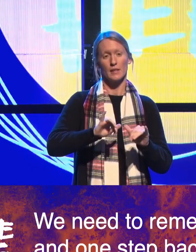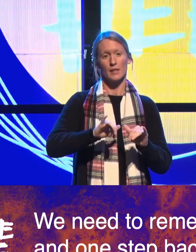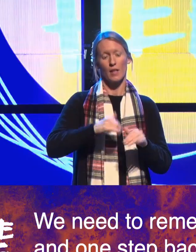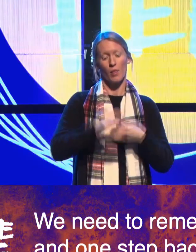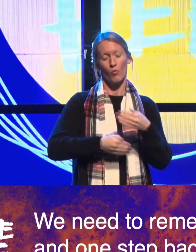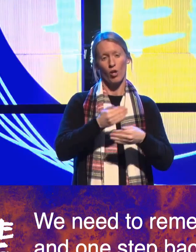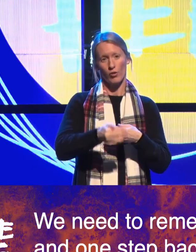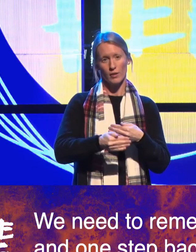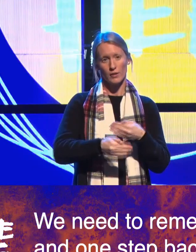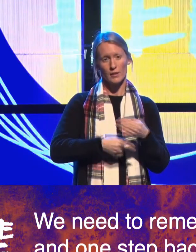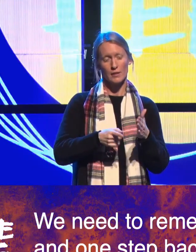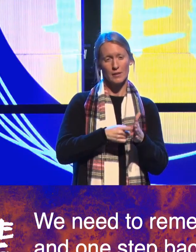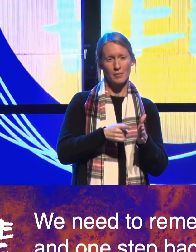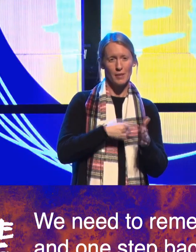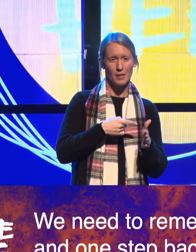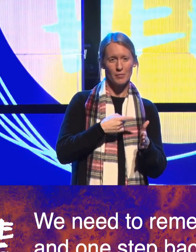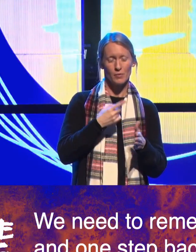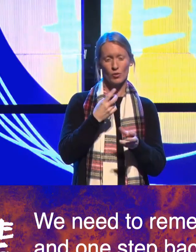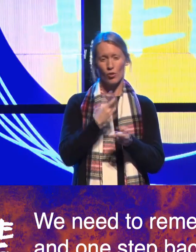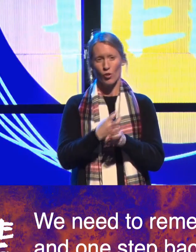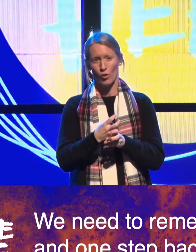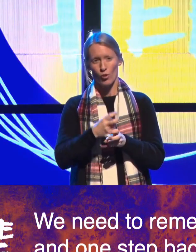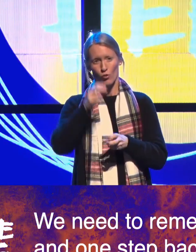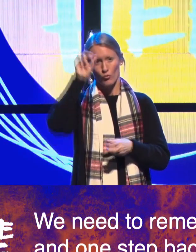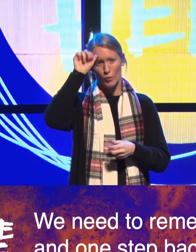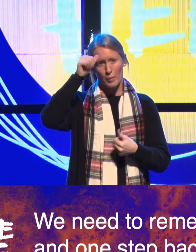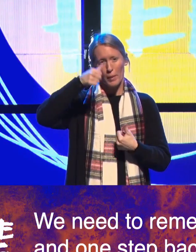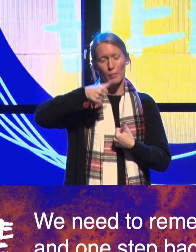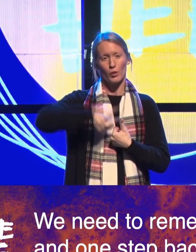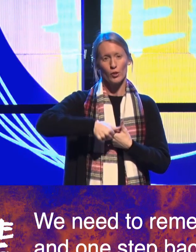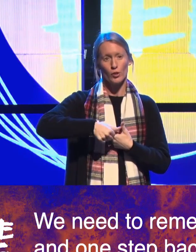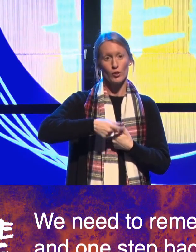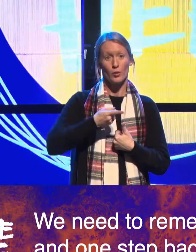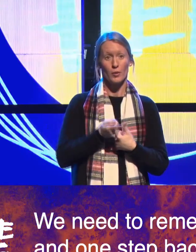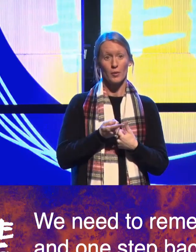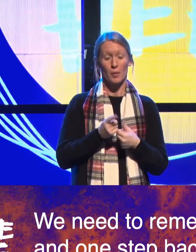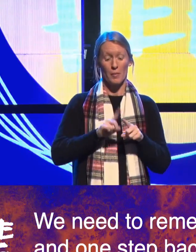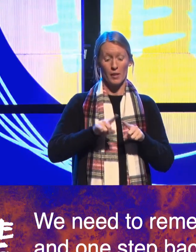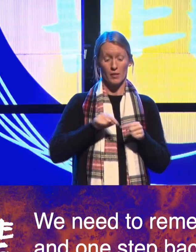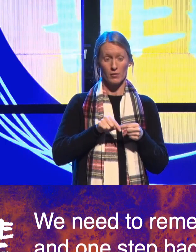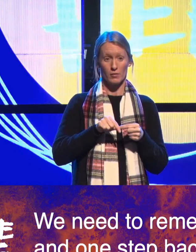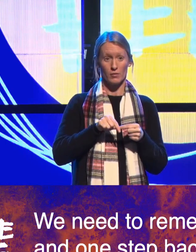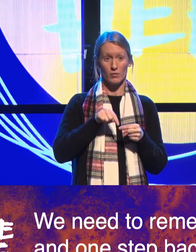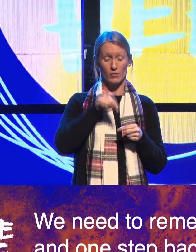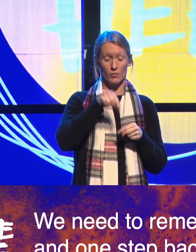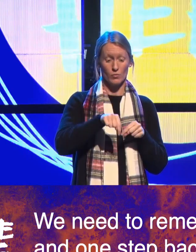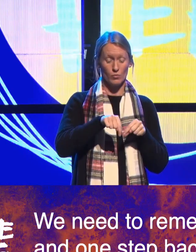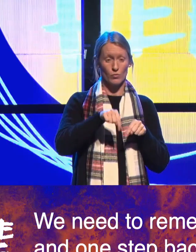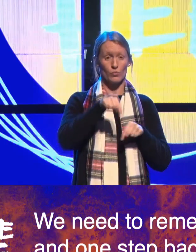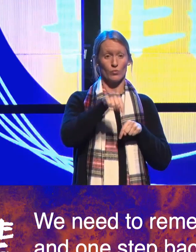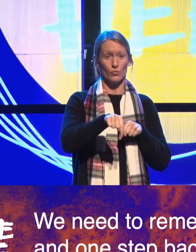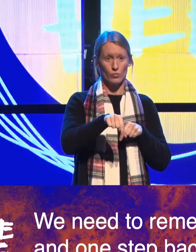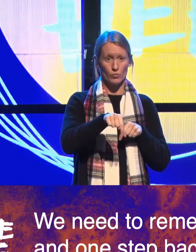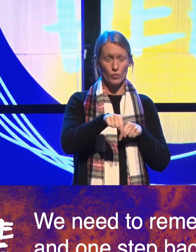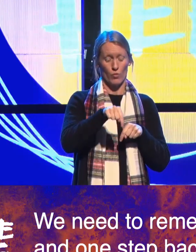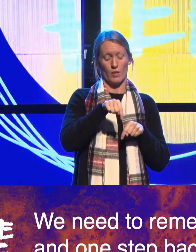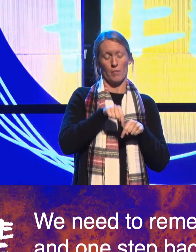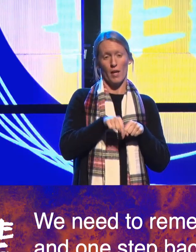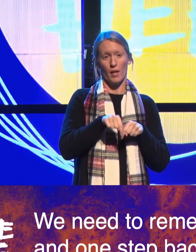And sometimes that's hard to remember. But 2 steps forward and 1 step back is still